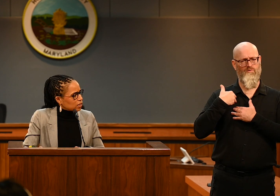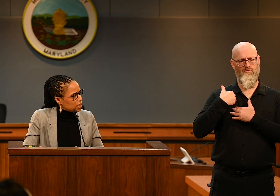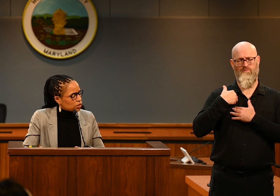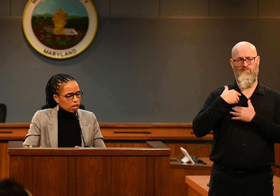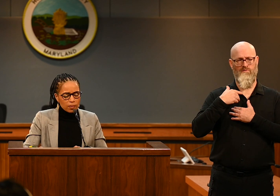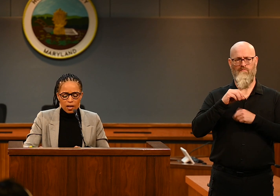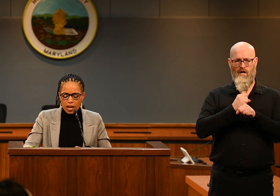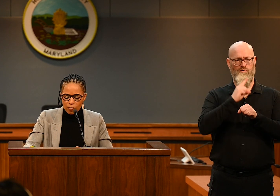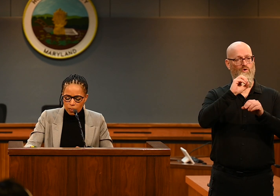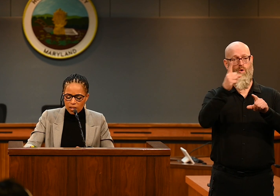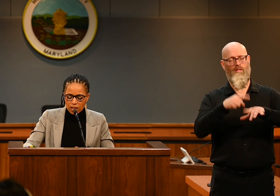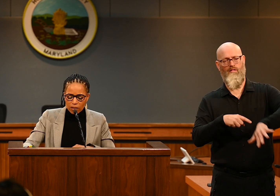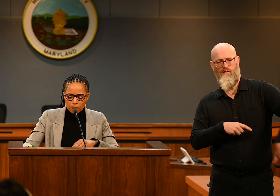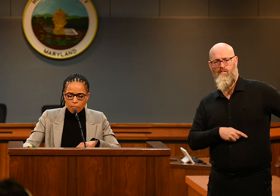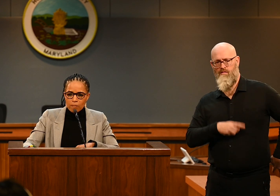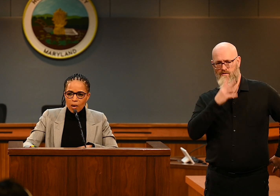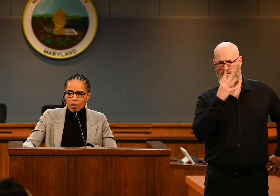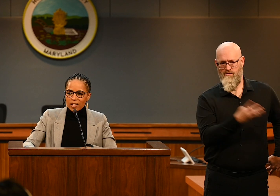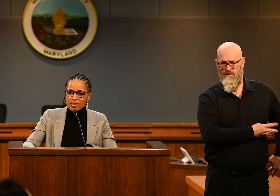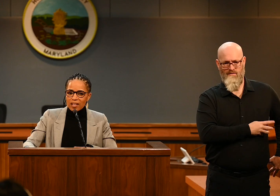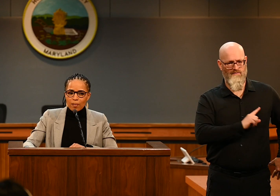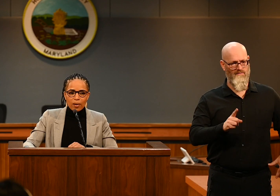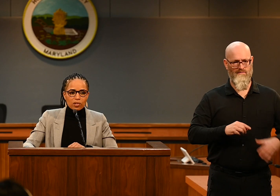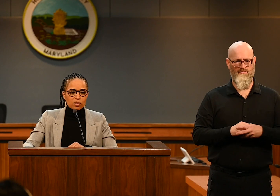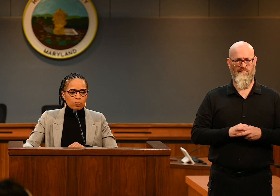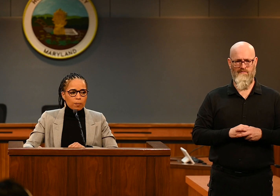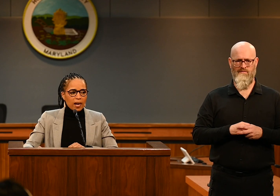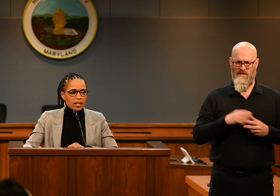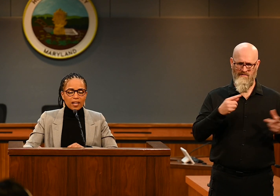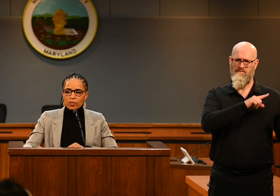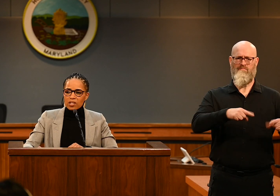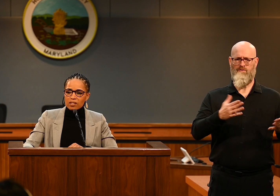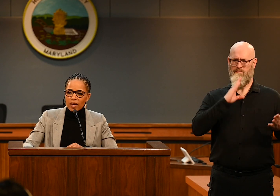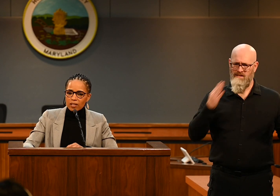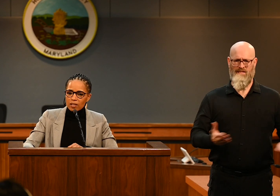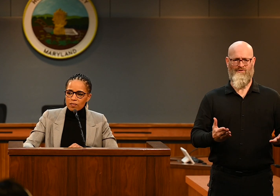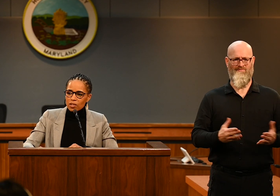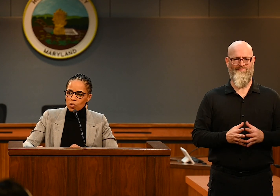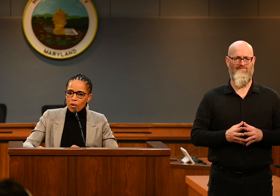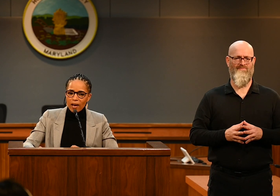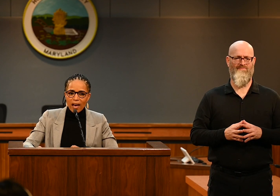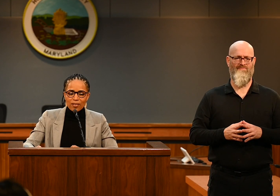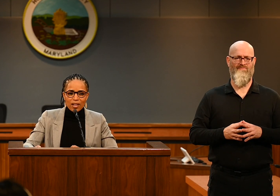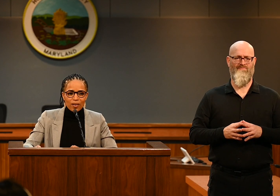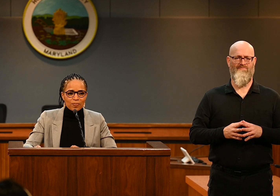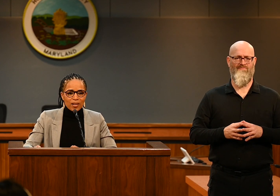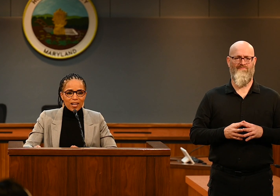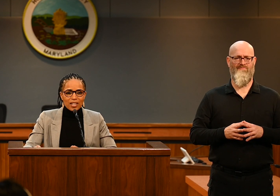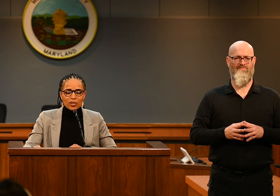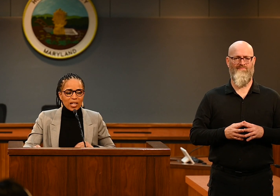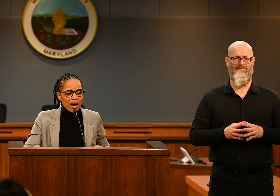well for his leadership and for being here. And what can I say about this super bad county executive that you all have